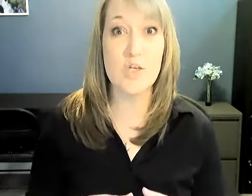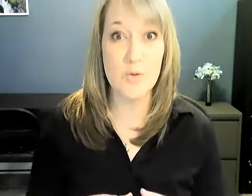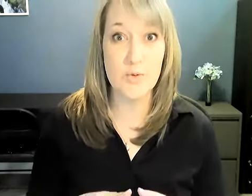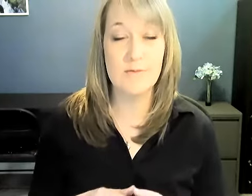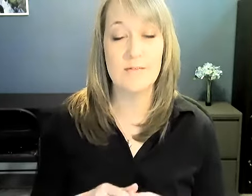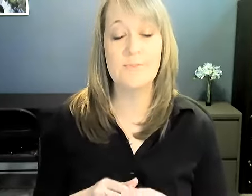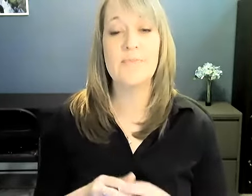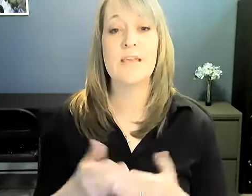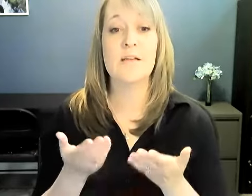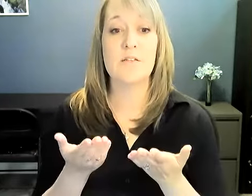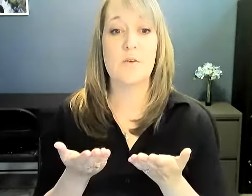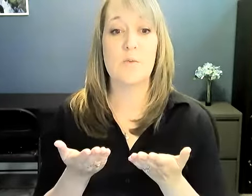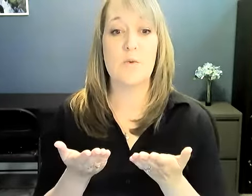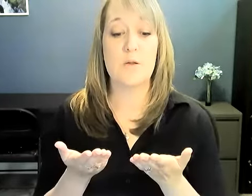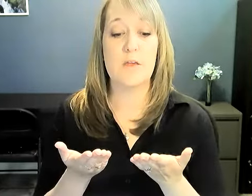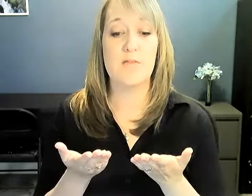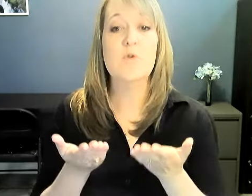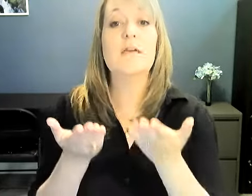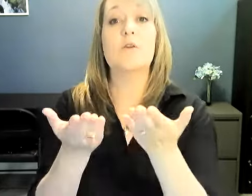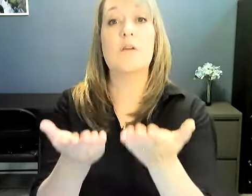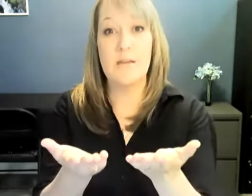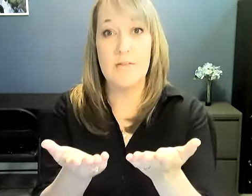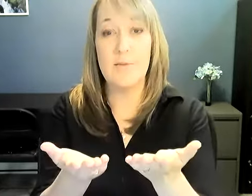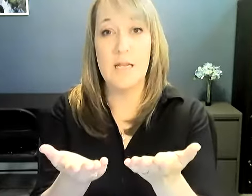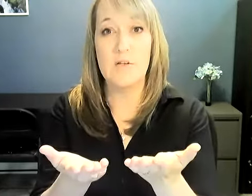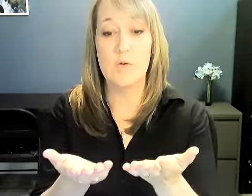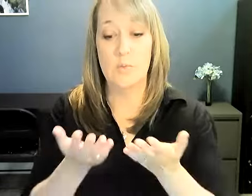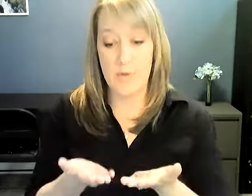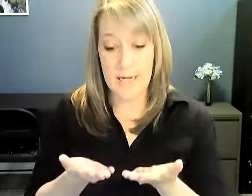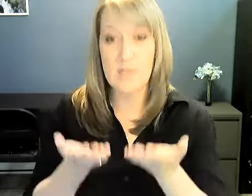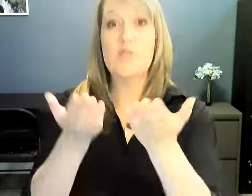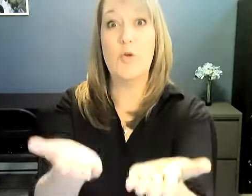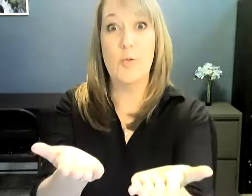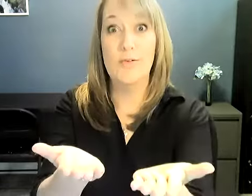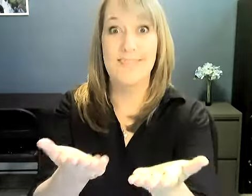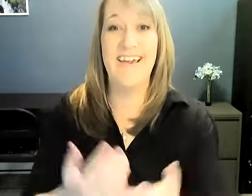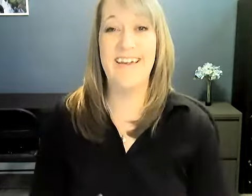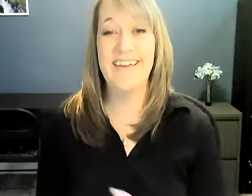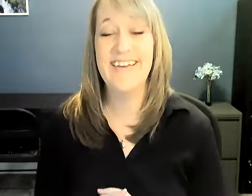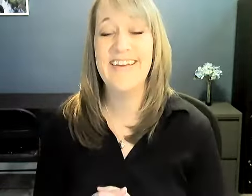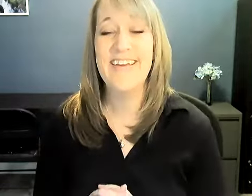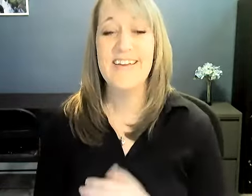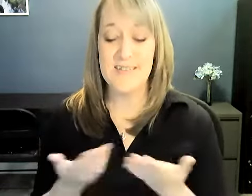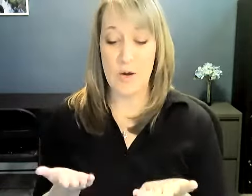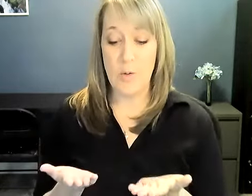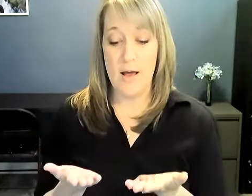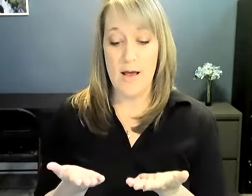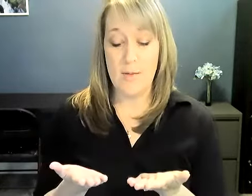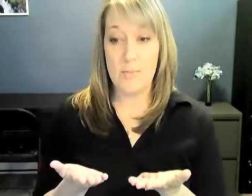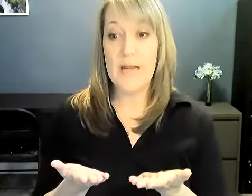to, right? So when you think of moving it, you can think of that meaning to, bring to, okay? So bring